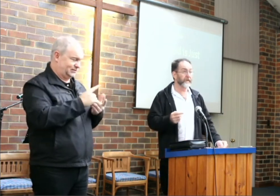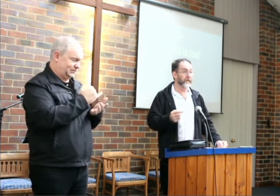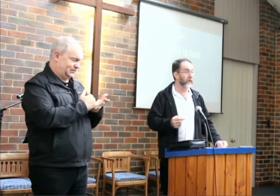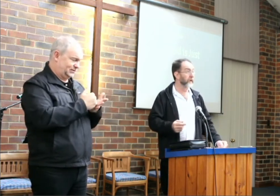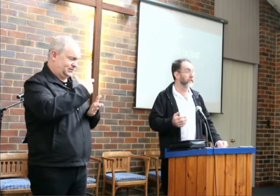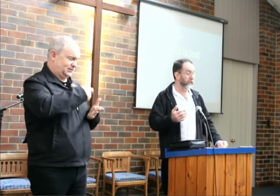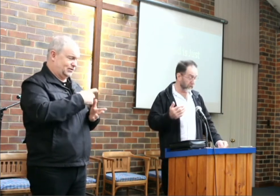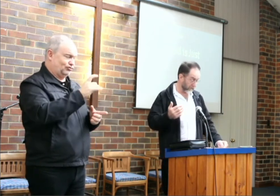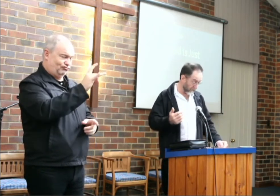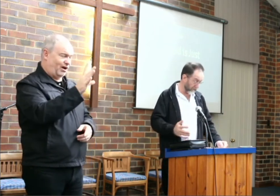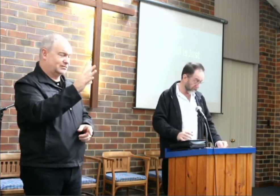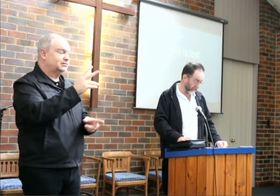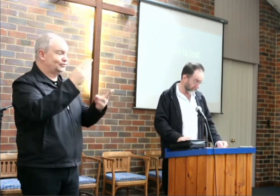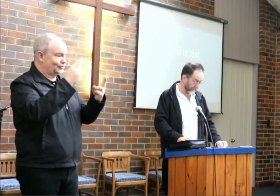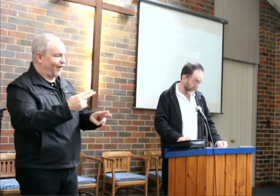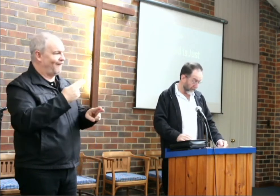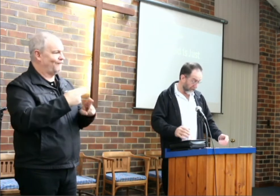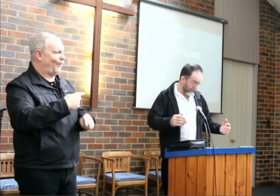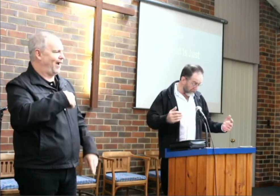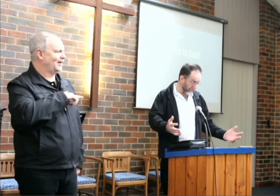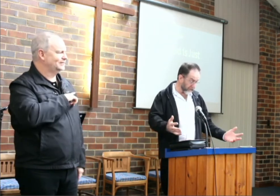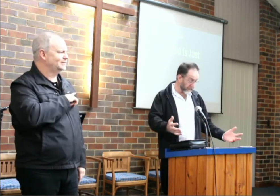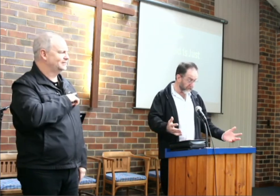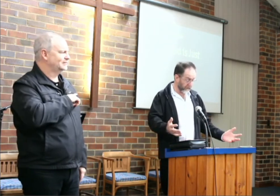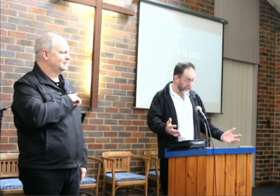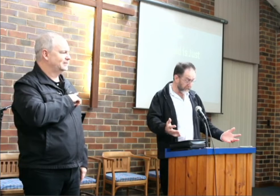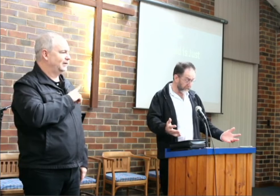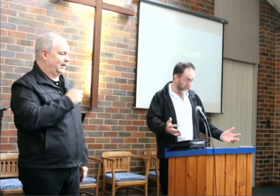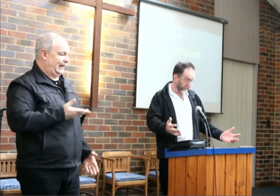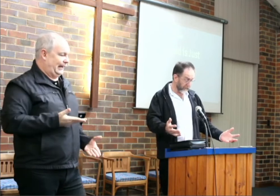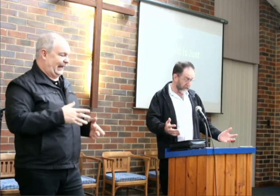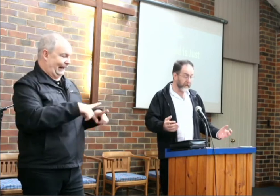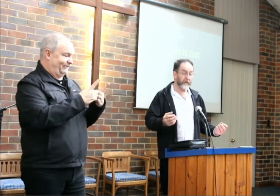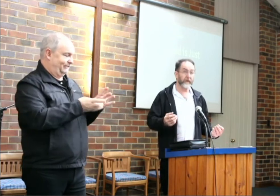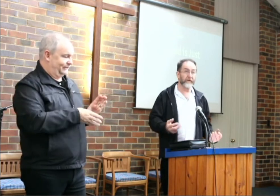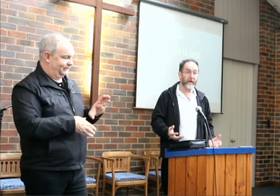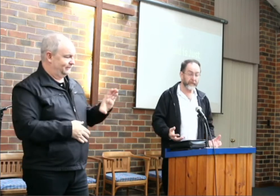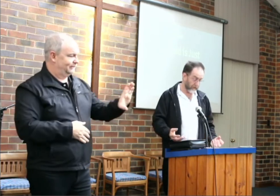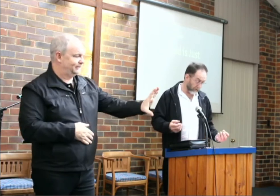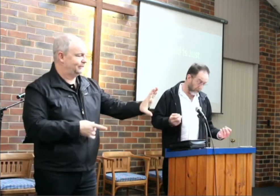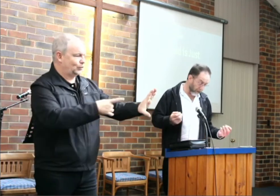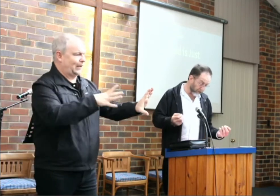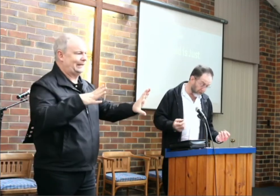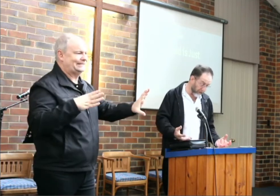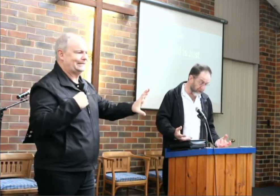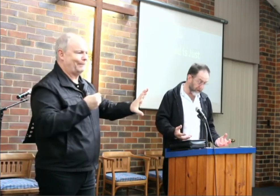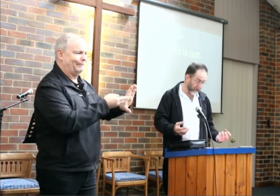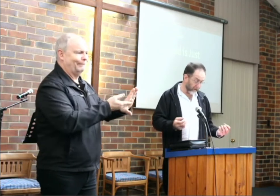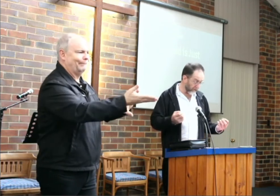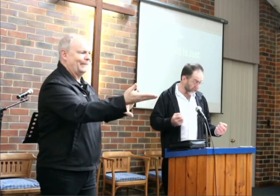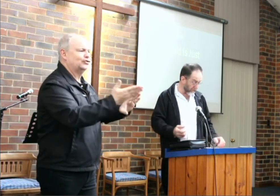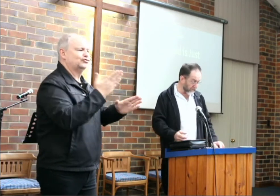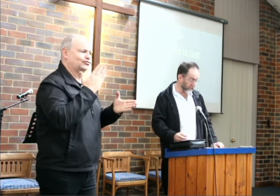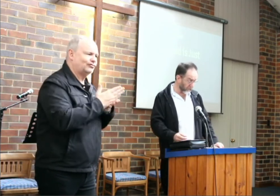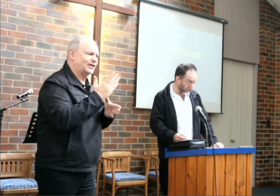Christ died for us. And he offers it as a gift that you accept by trusting